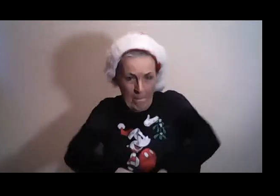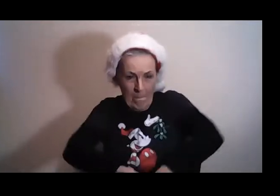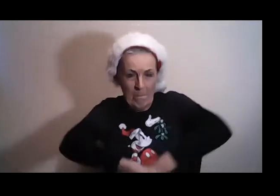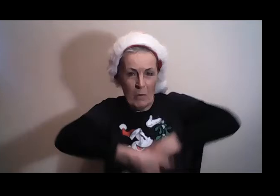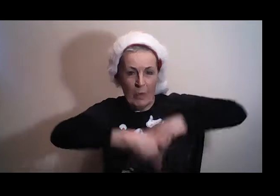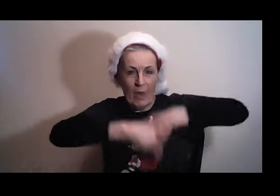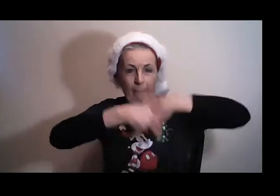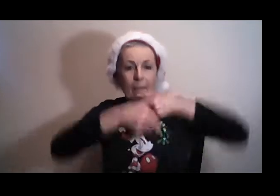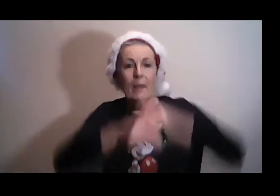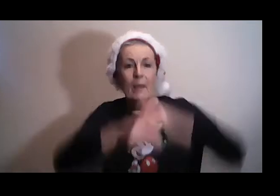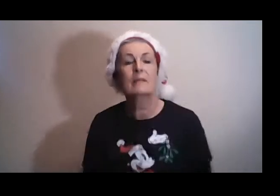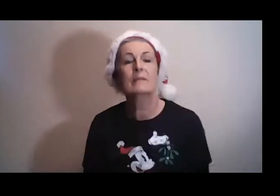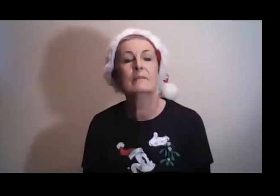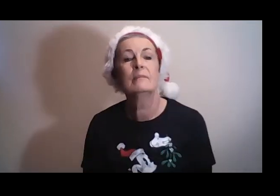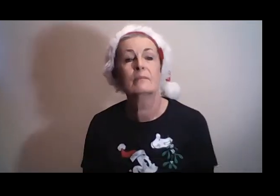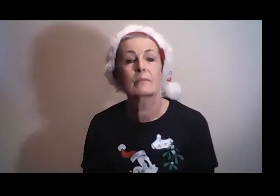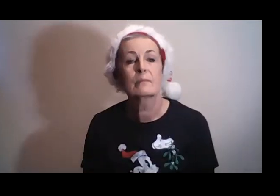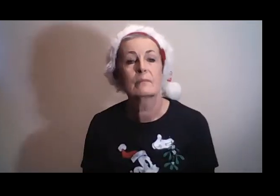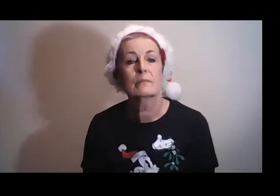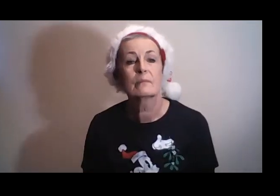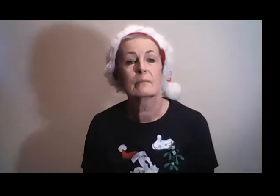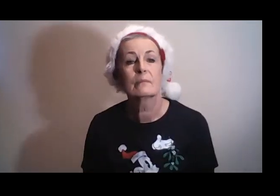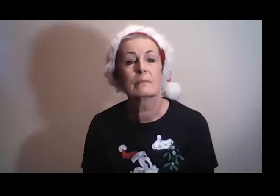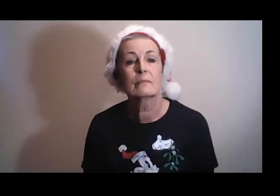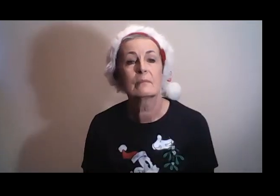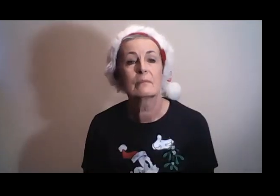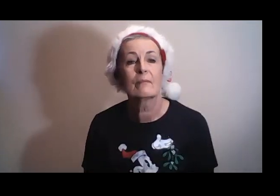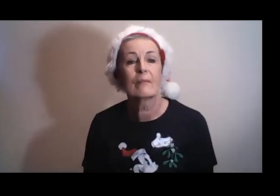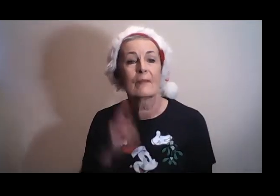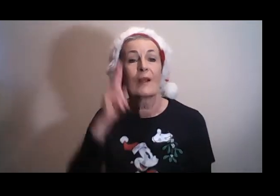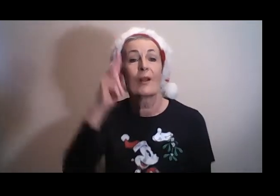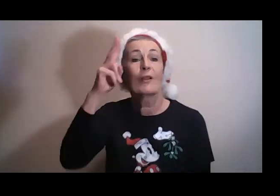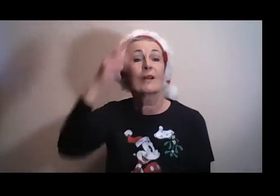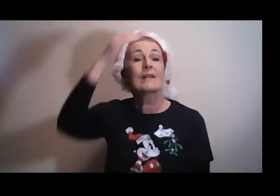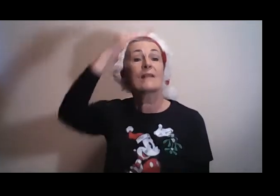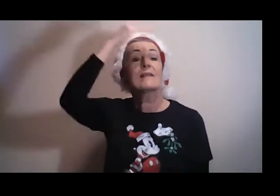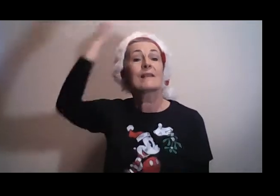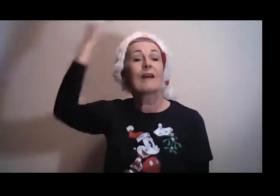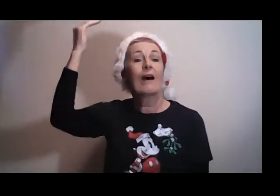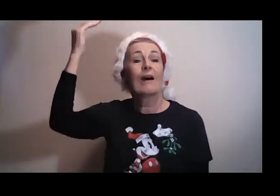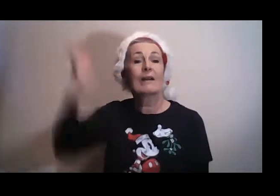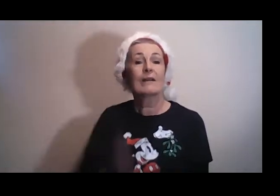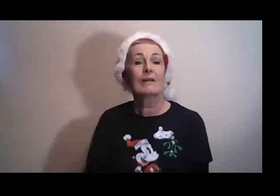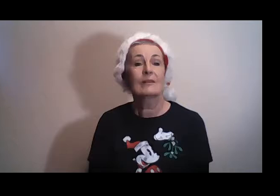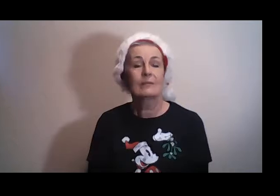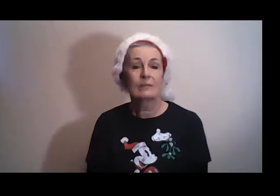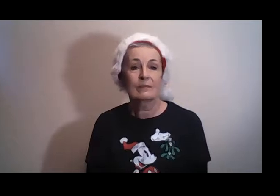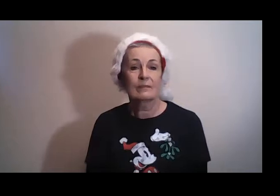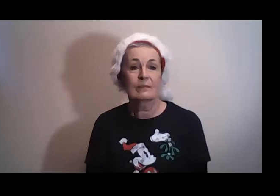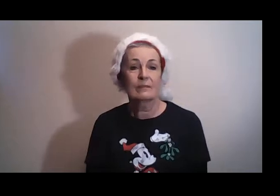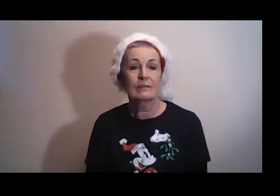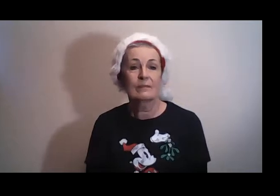body without touching my body. And I'm looking at the sky, separating my arms, just like